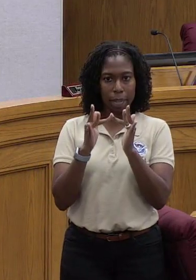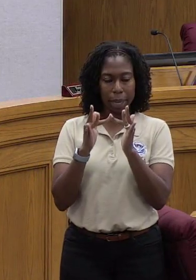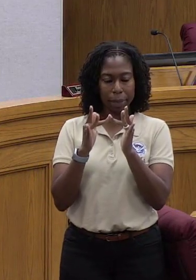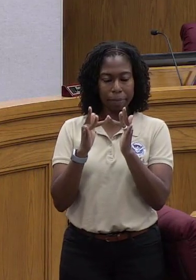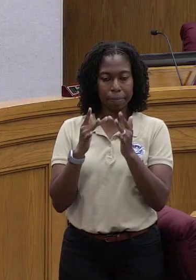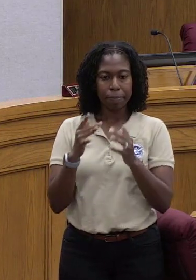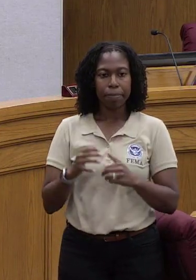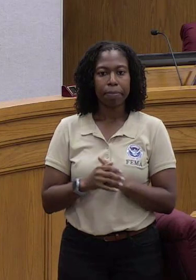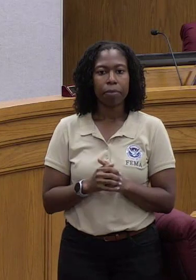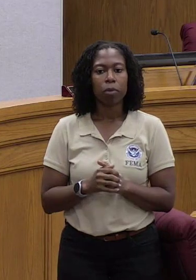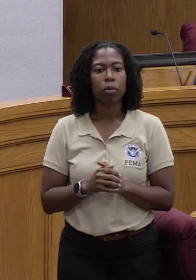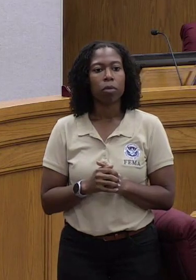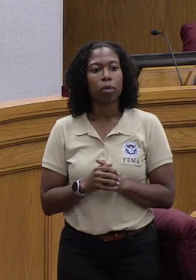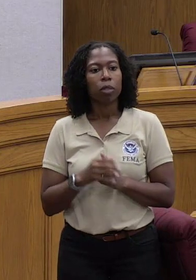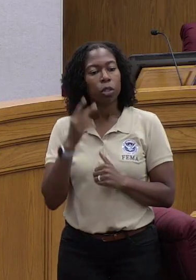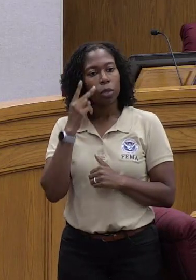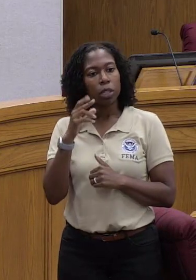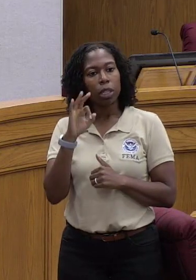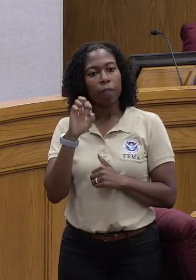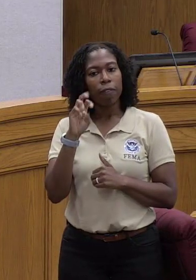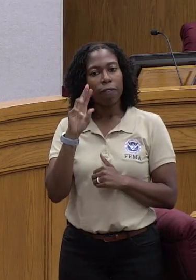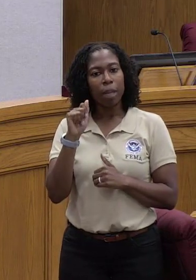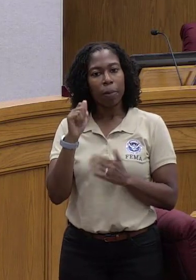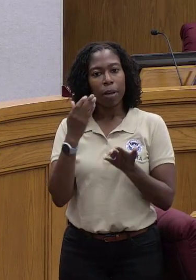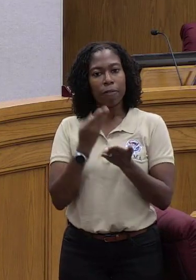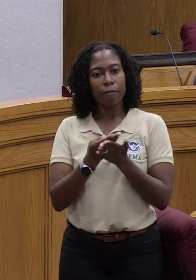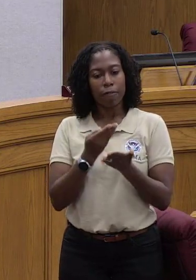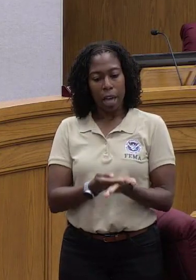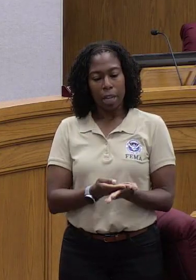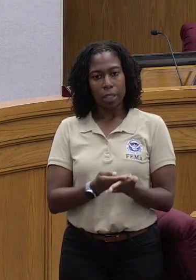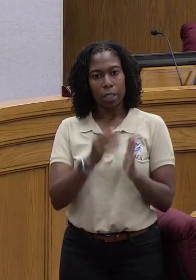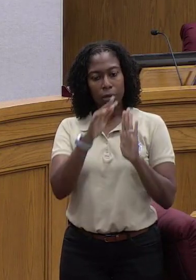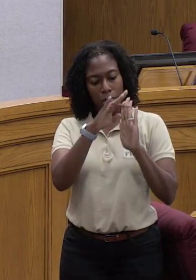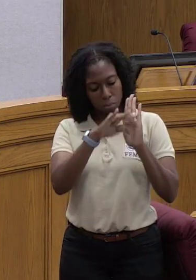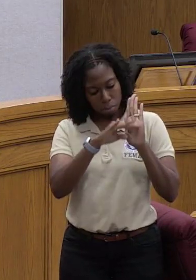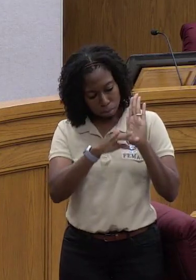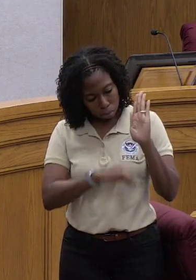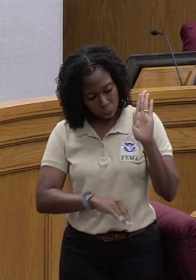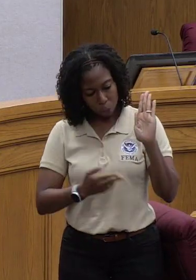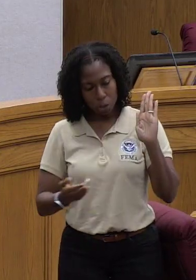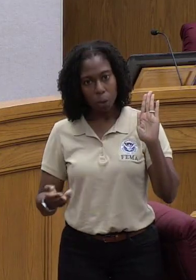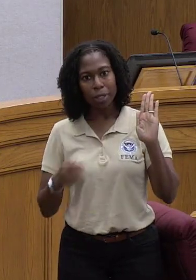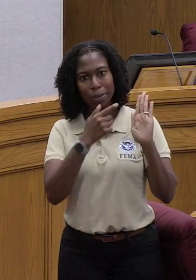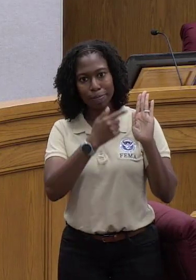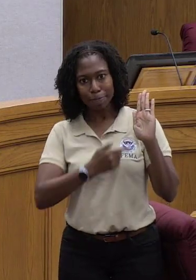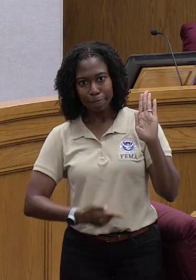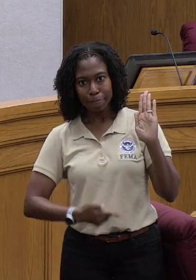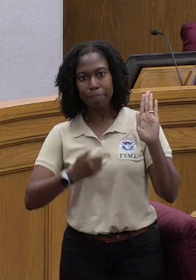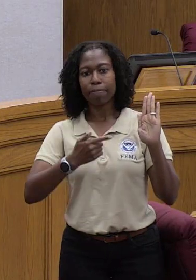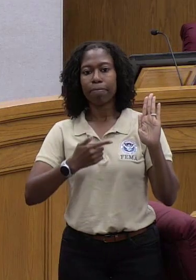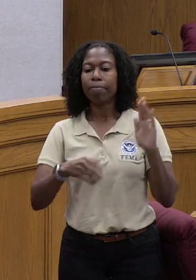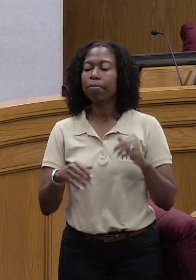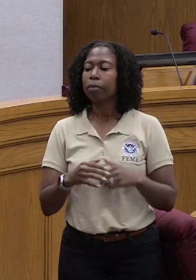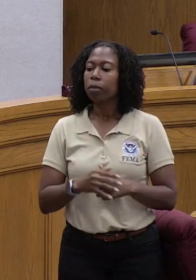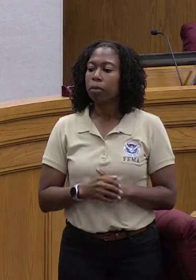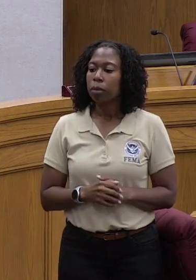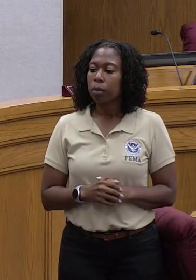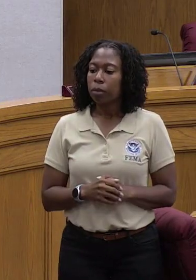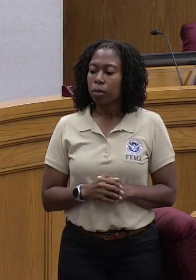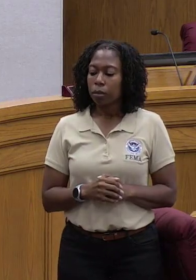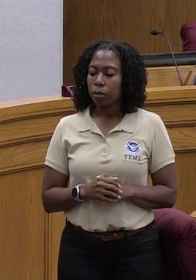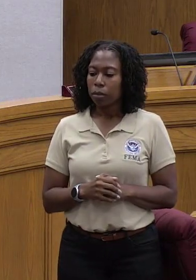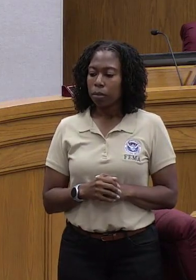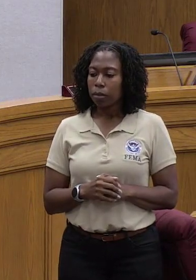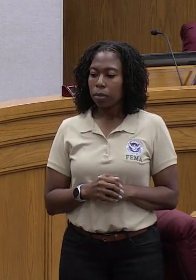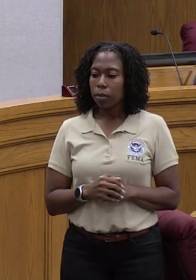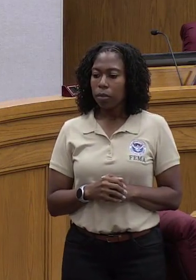citing the FEMA fact sheet that I just mentioned. I also want to talk just a little bit